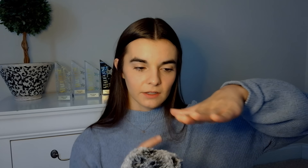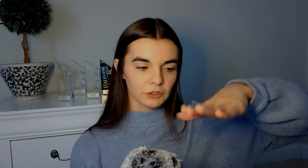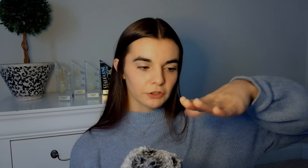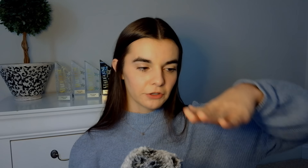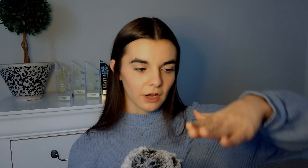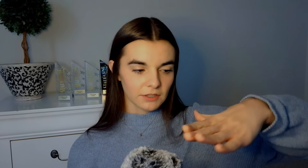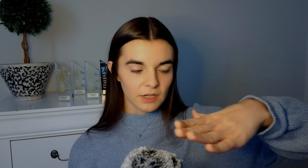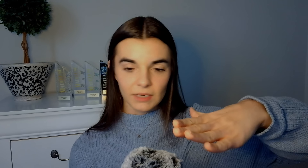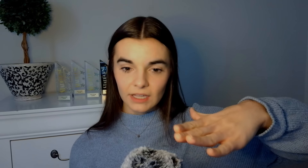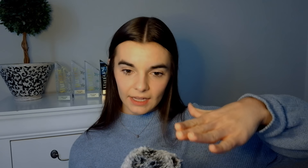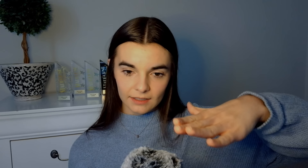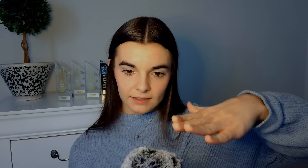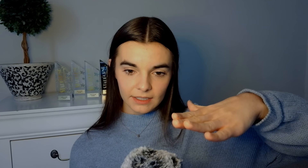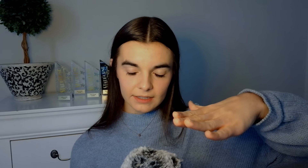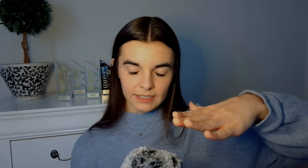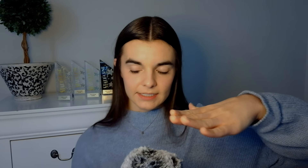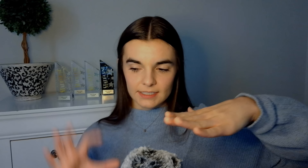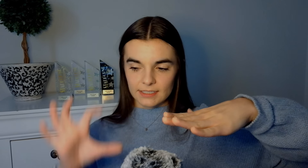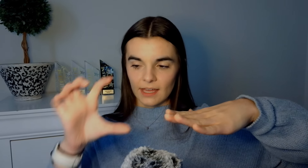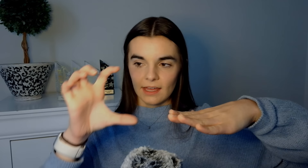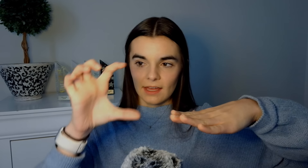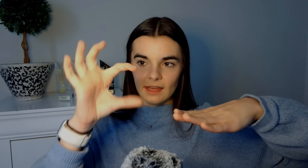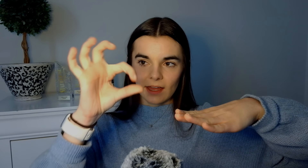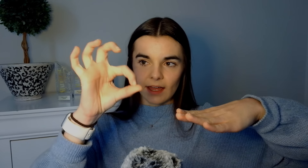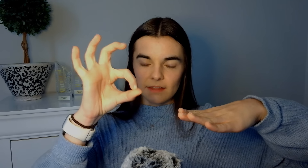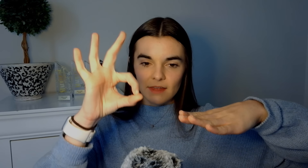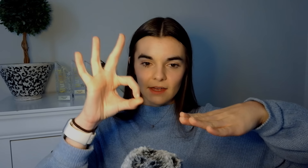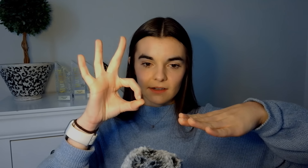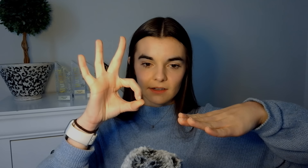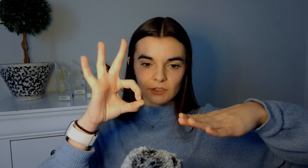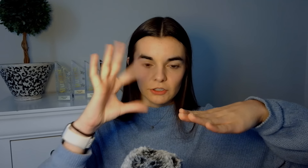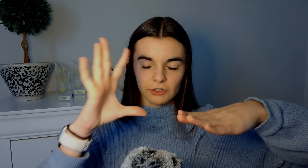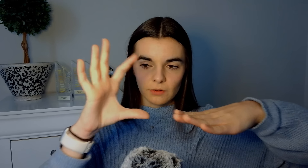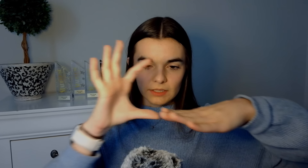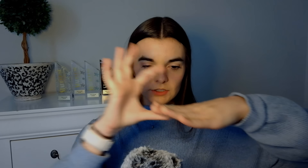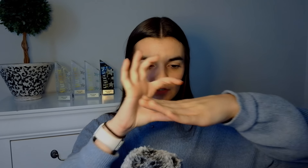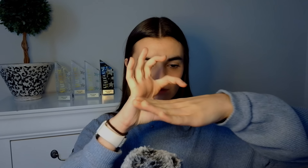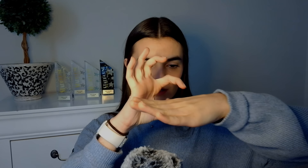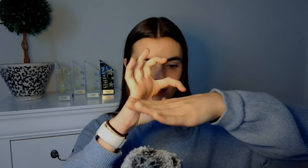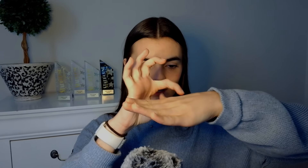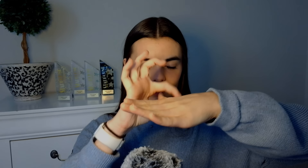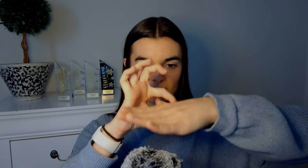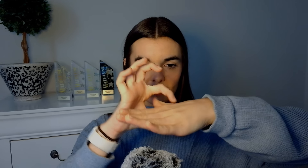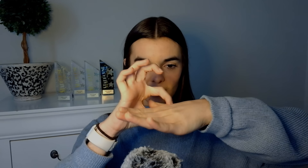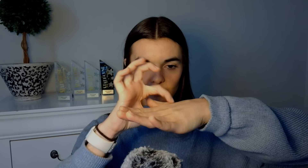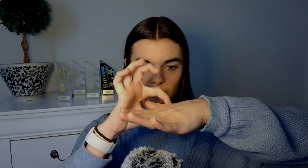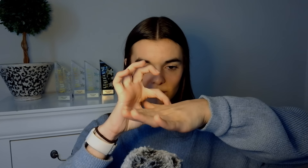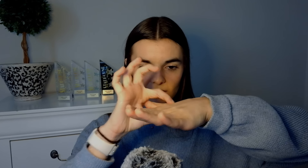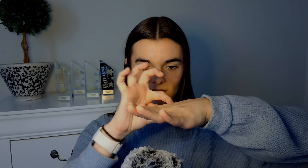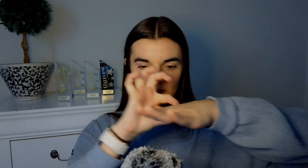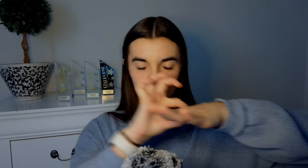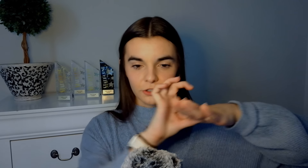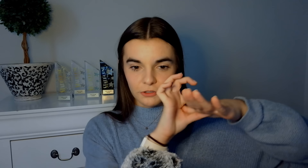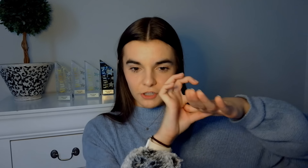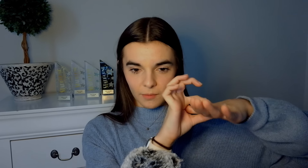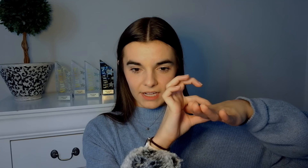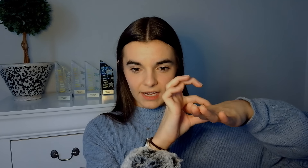your non-dominant hand like this, and then you're going to clamp your dominant